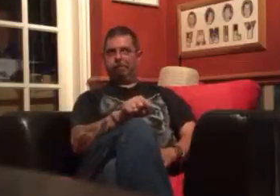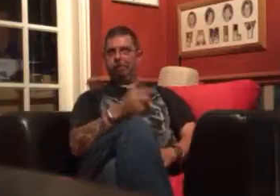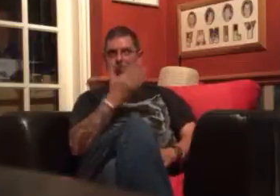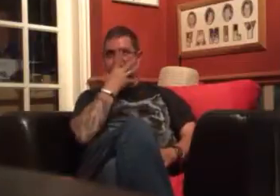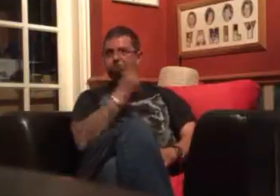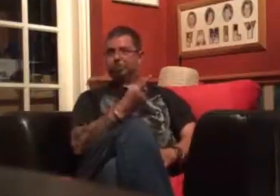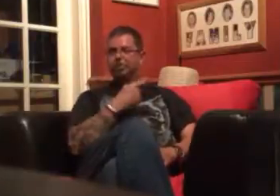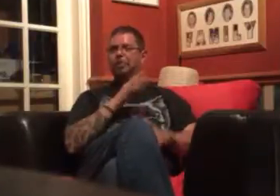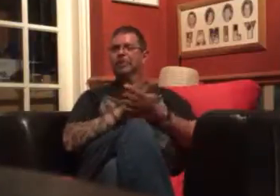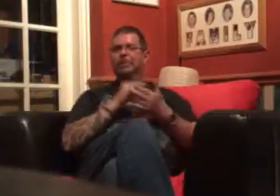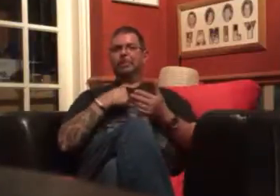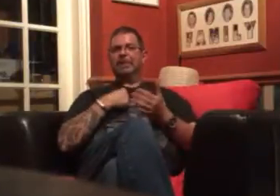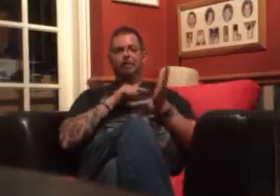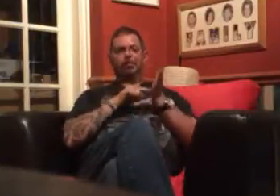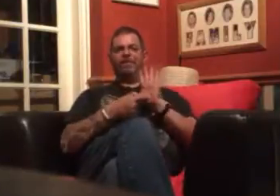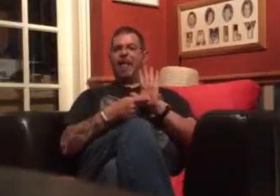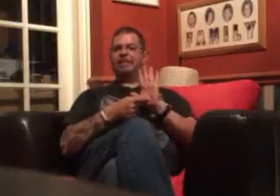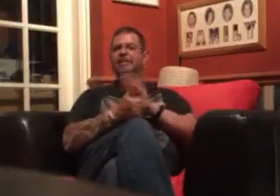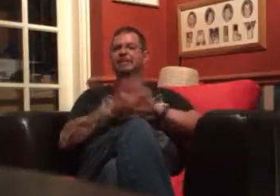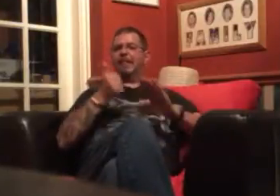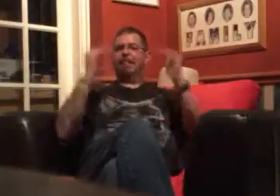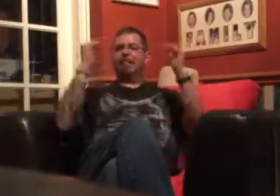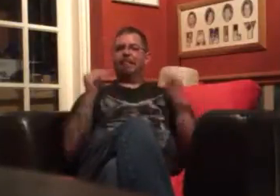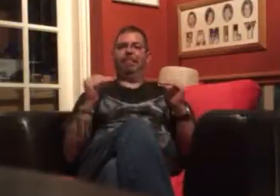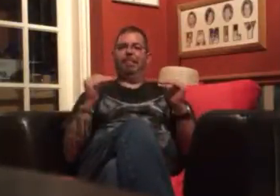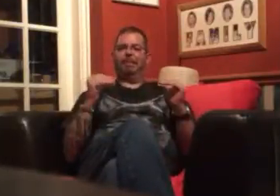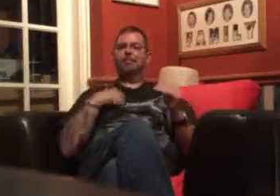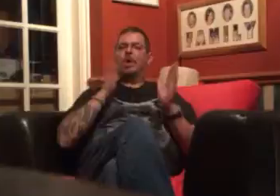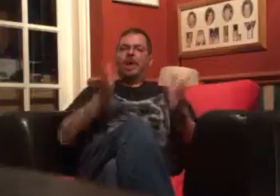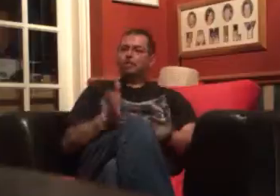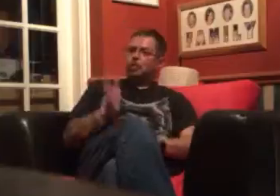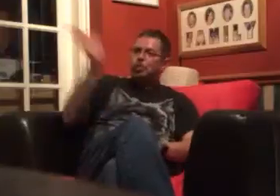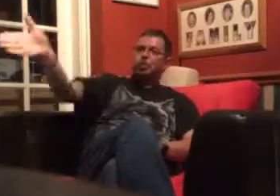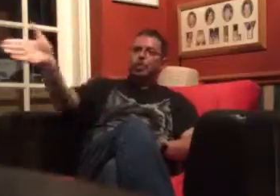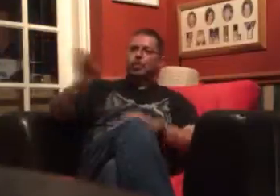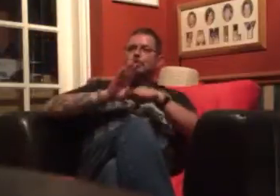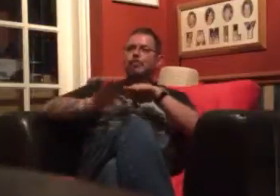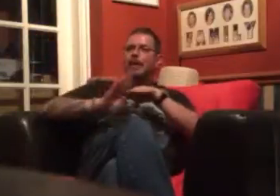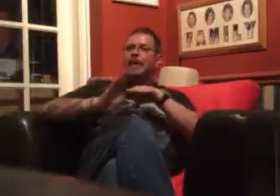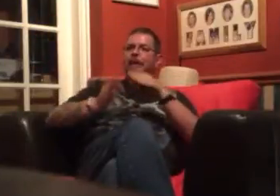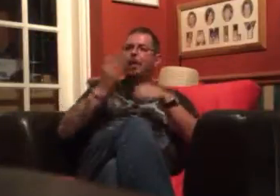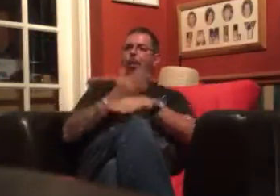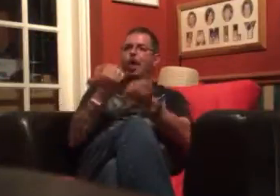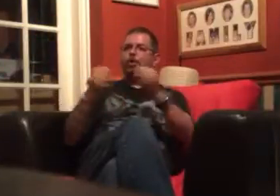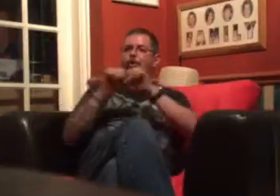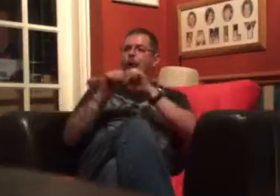by surprise. Now, I didn't know what this policy meant, and it just meant reflecting your skills, which meant that I just needed to go to the training, go to